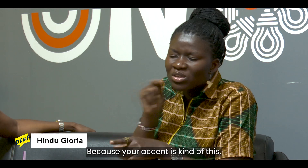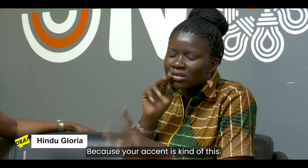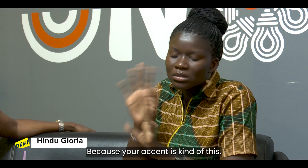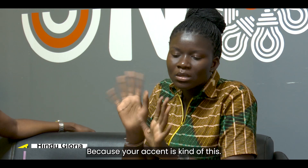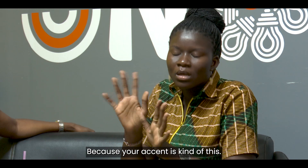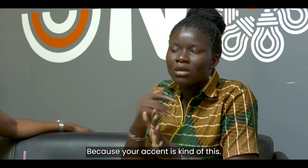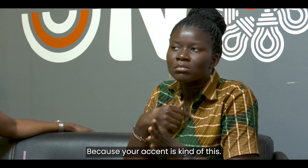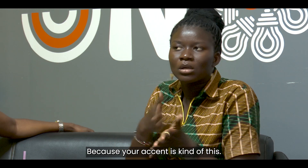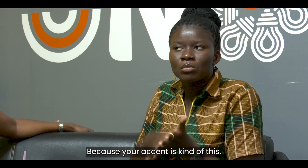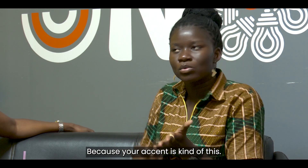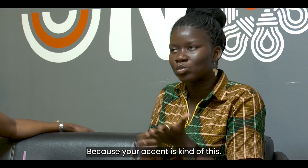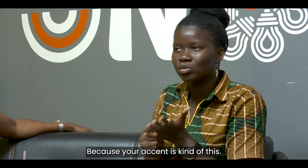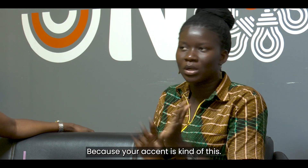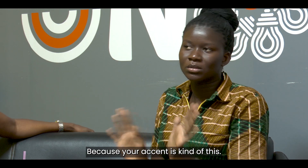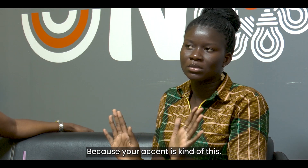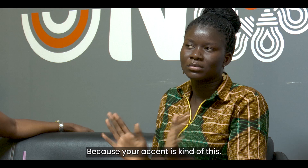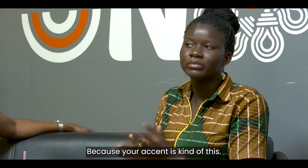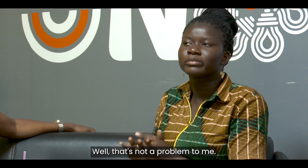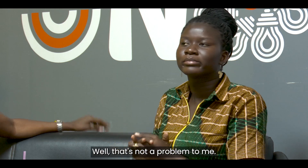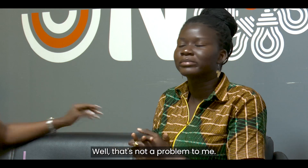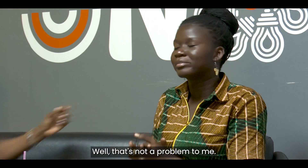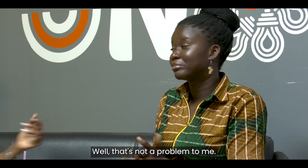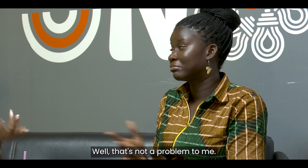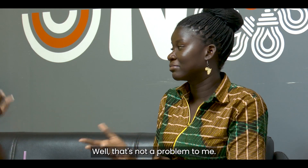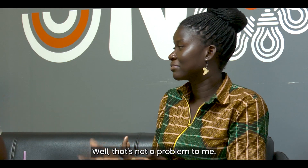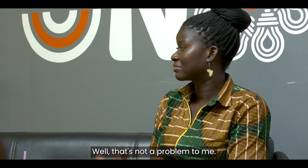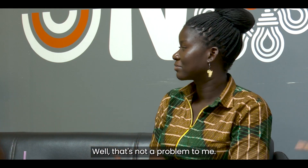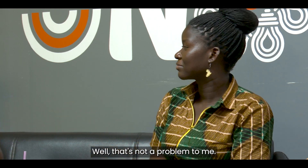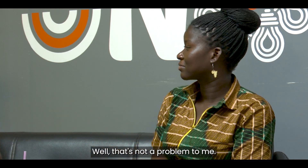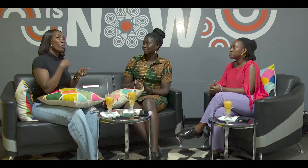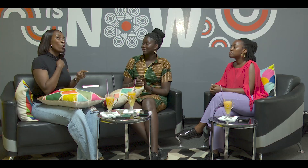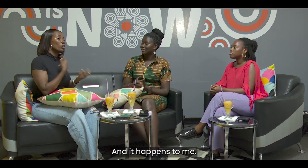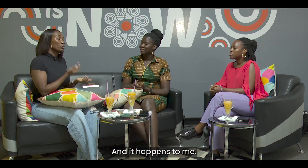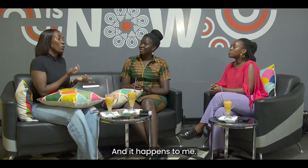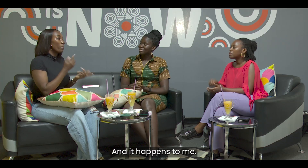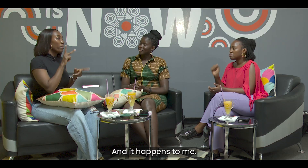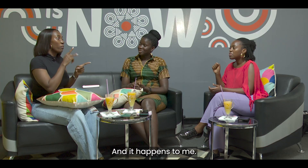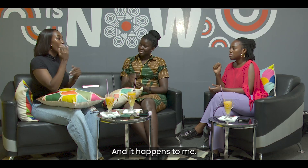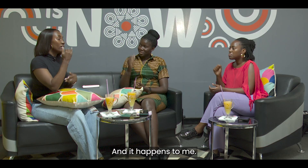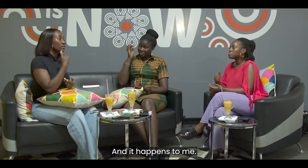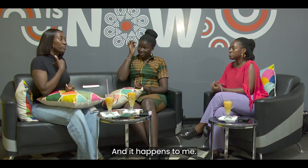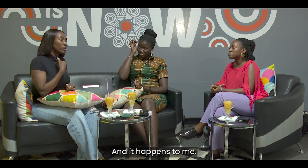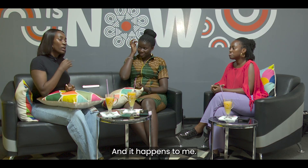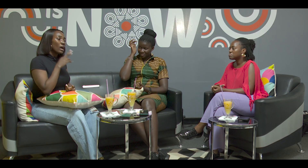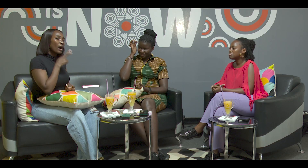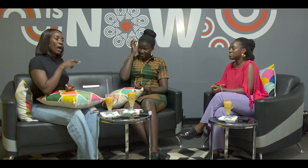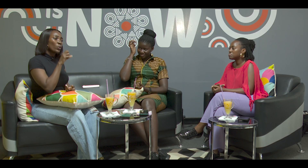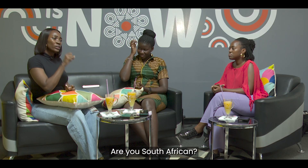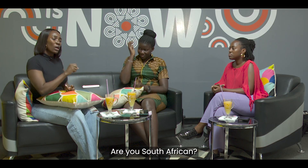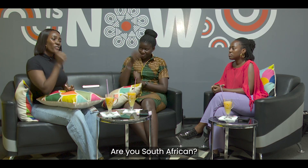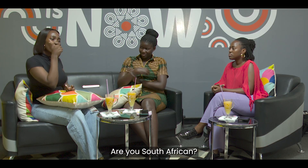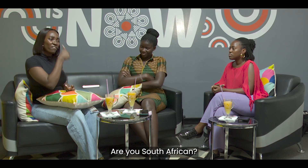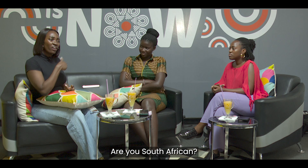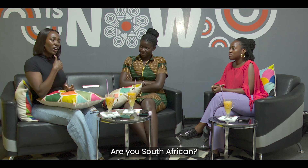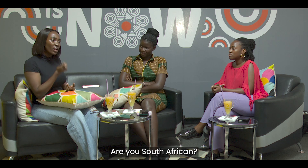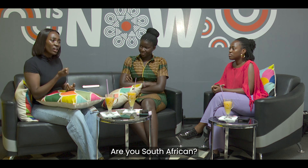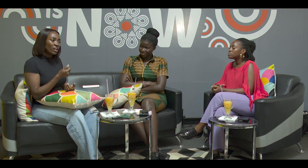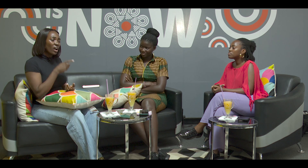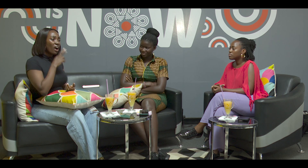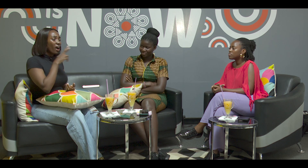Because your accent is kind of this. Well, that's not a problem to me. And it happens to me. Are you South African? Are